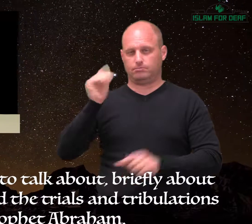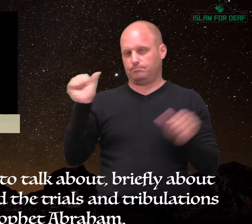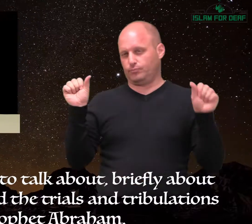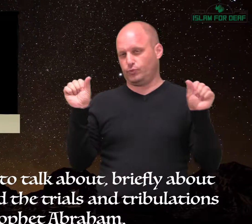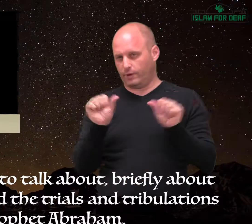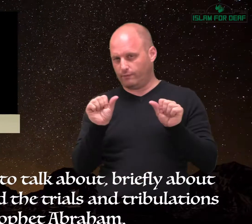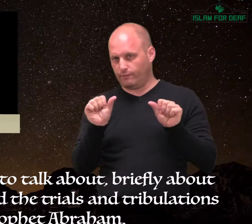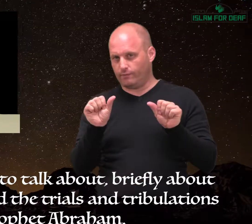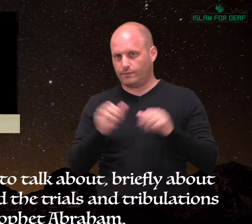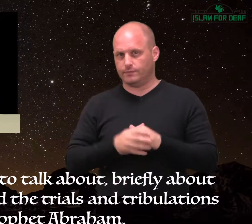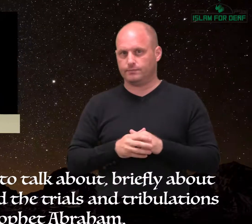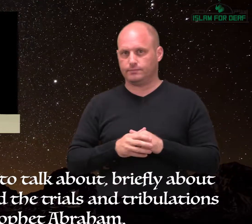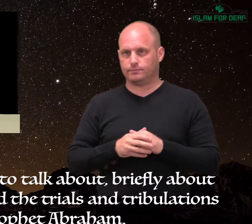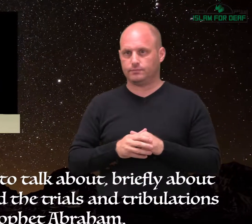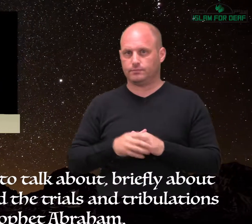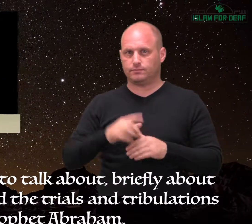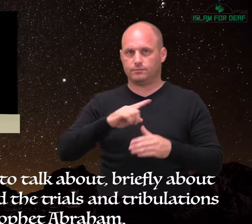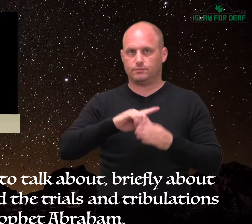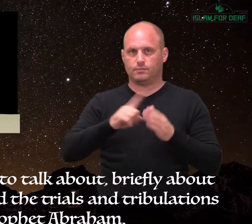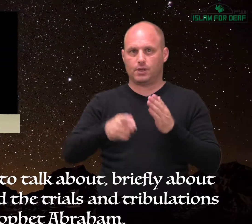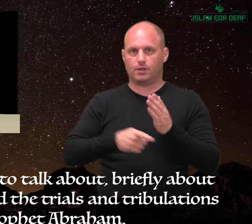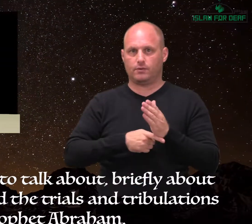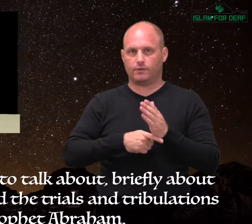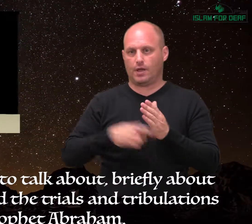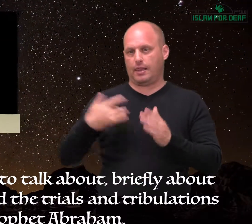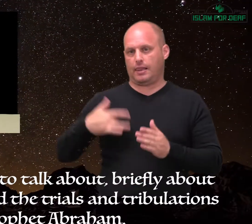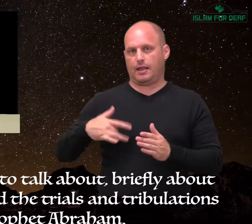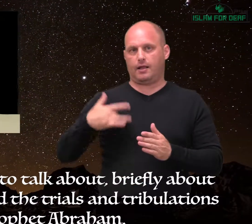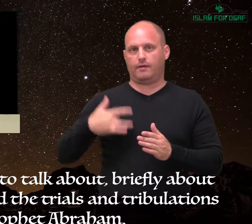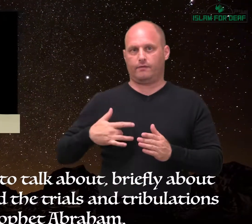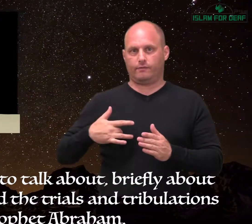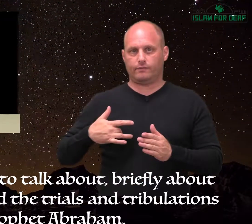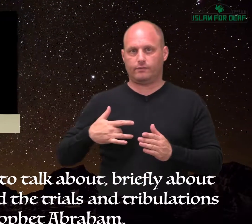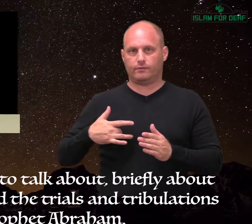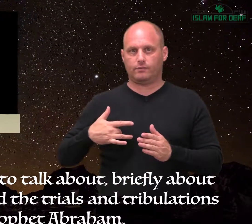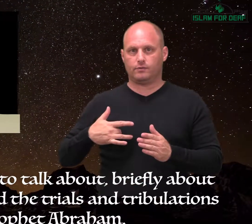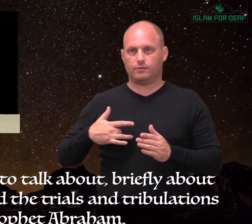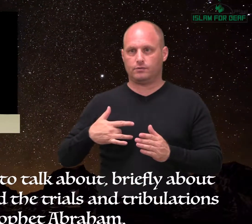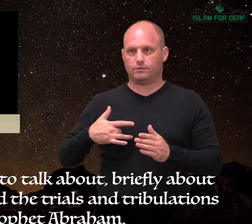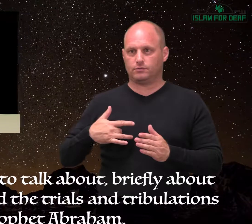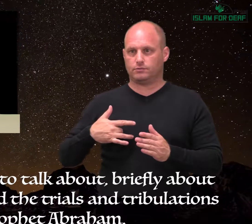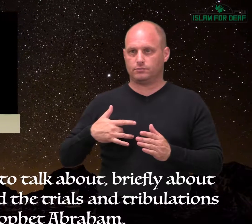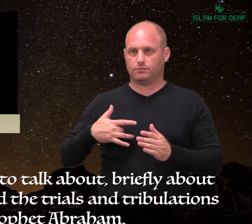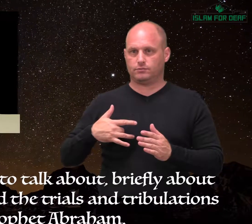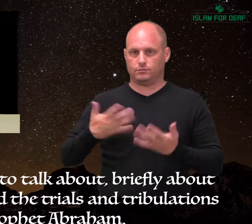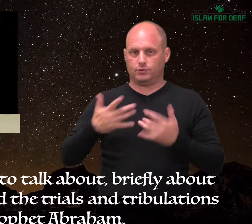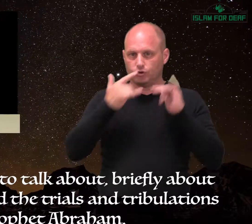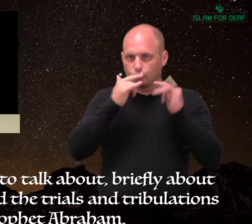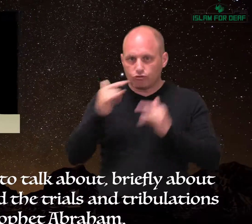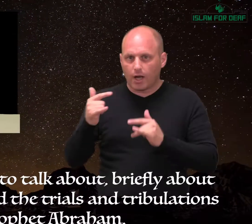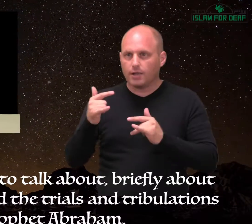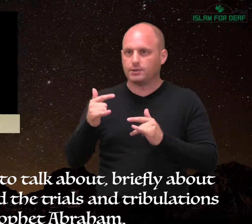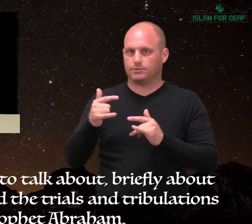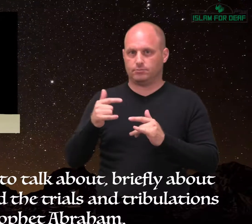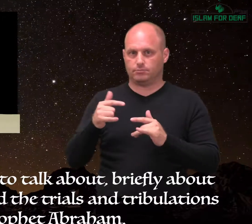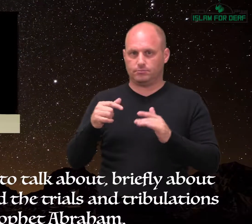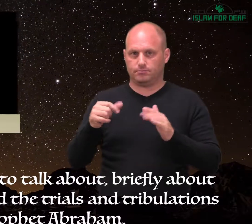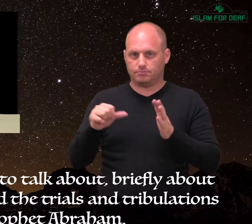briefly about the Seerah, about the life and the trials and tribulations